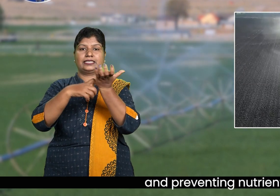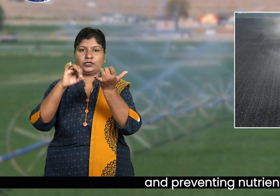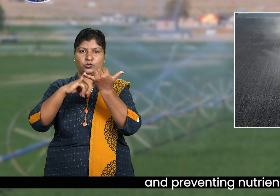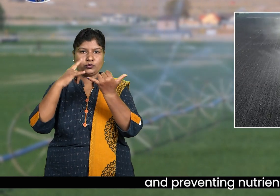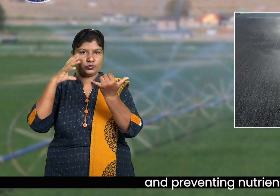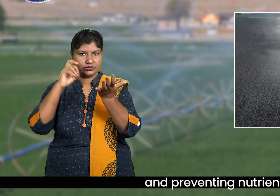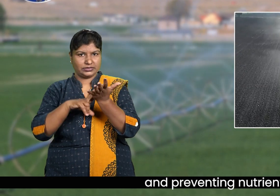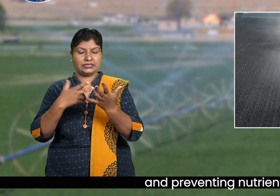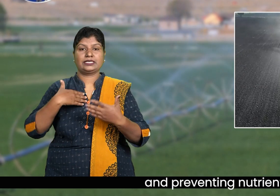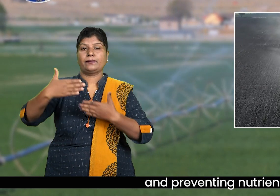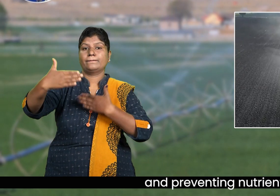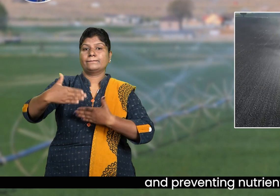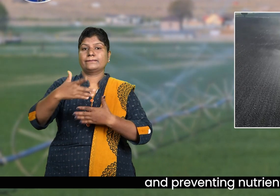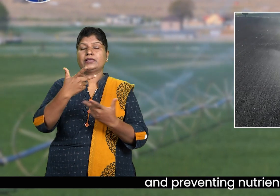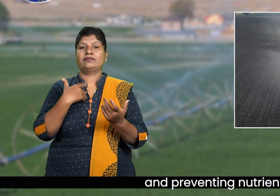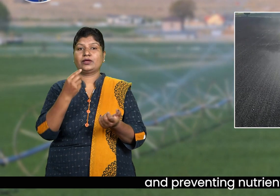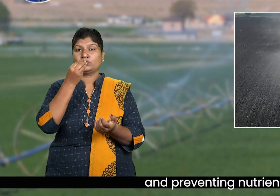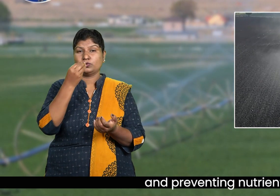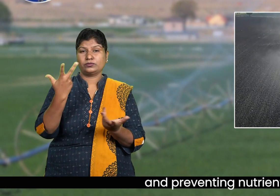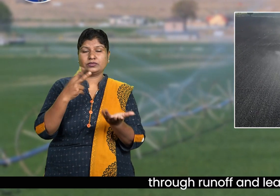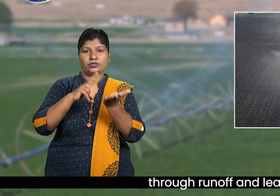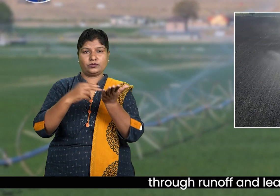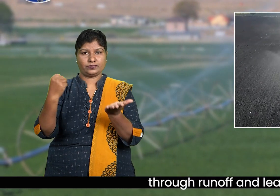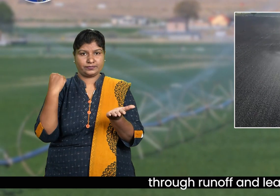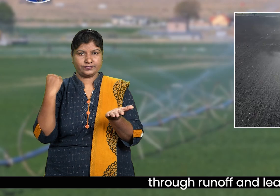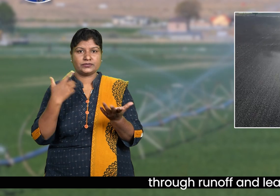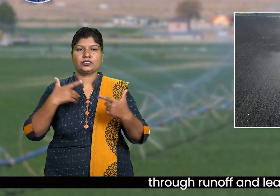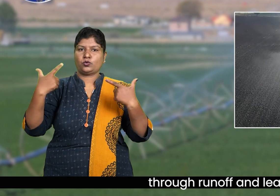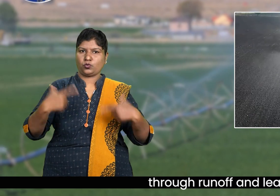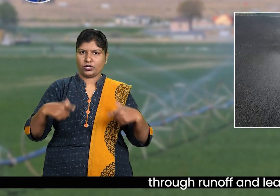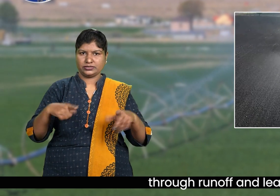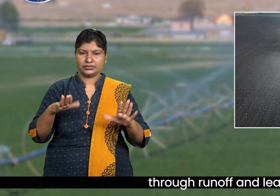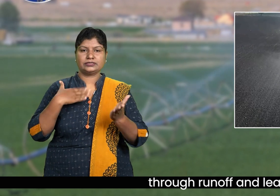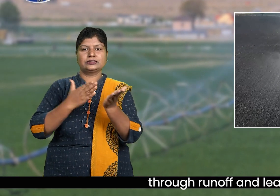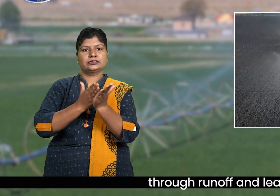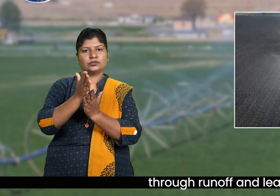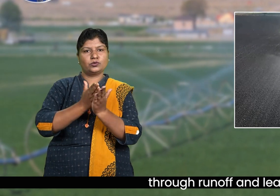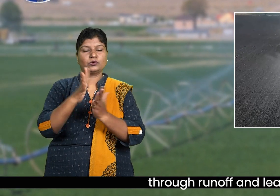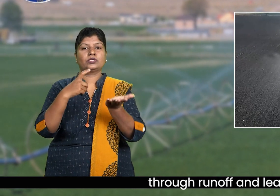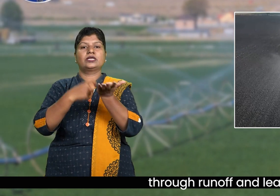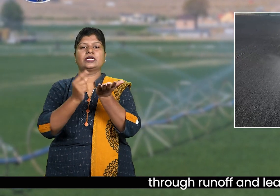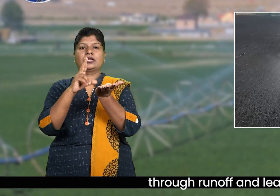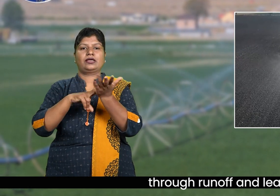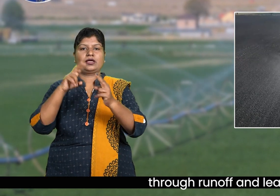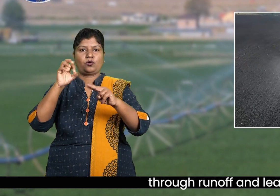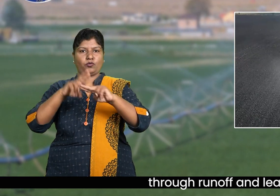and preventing nutrient losses through runoff and leaching.